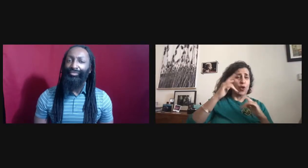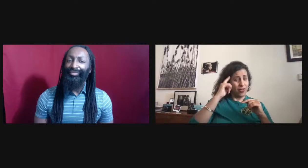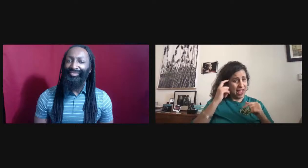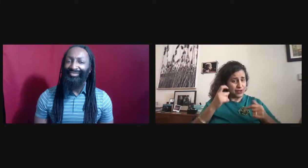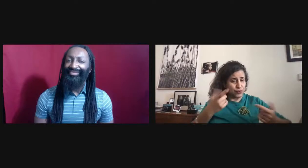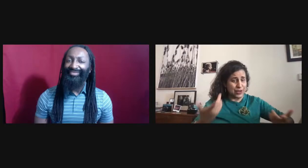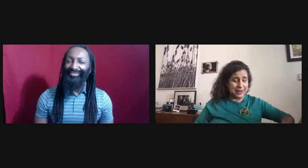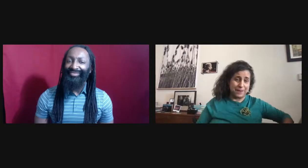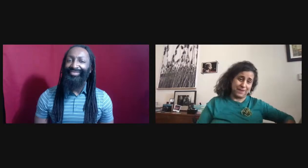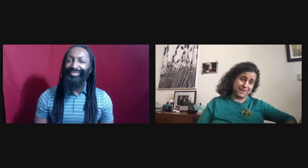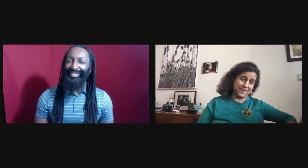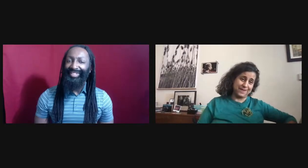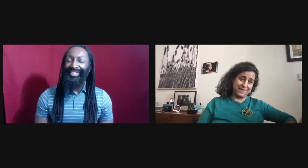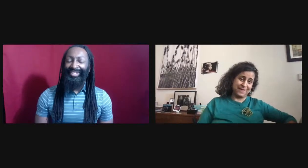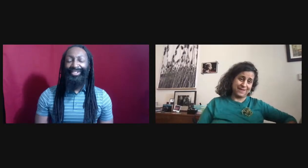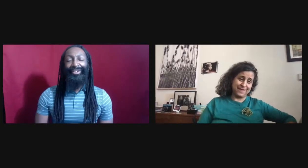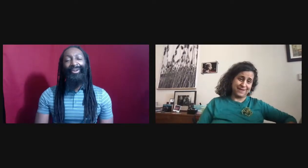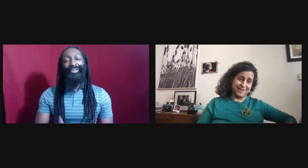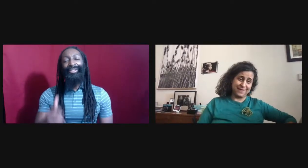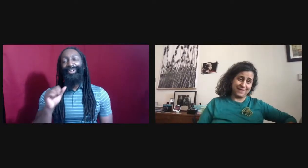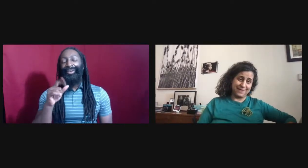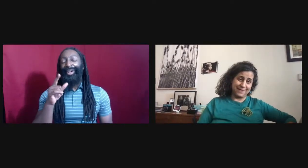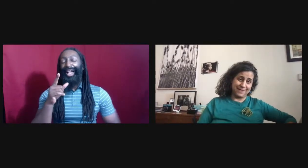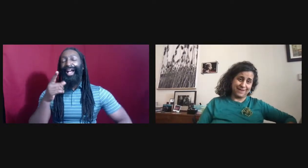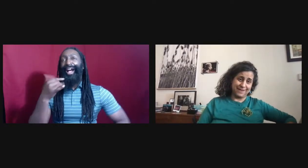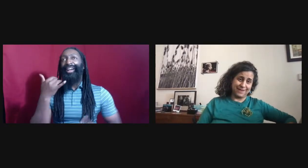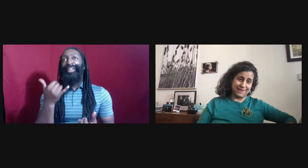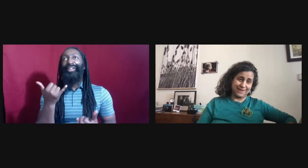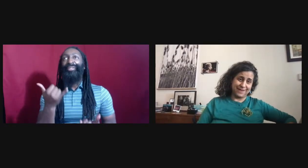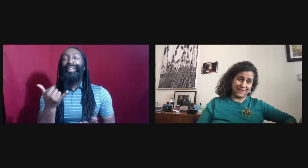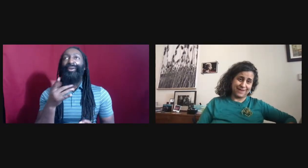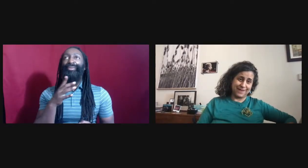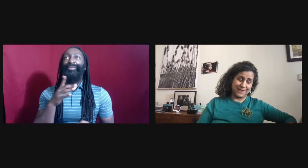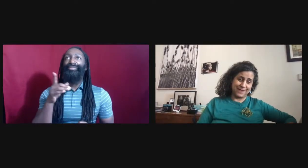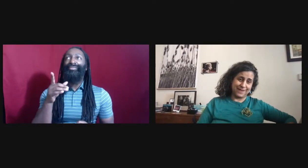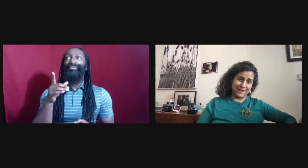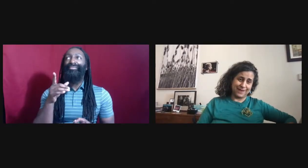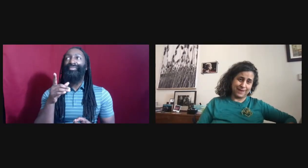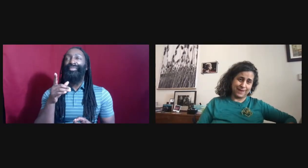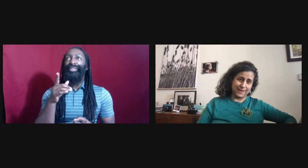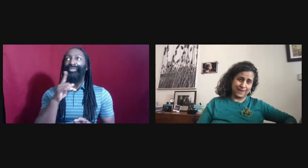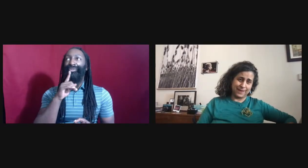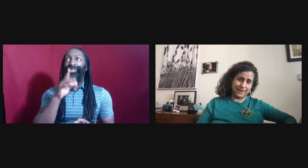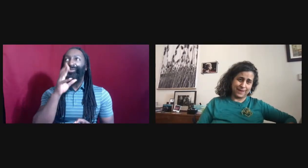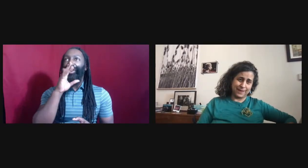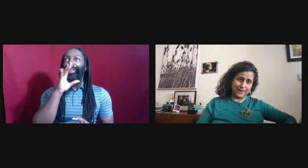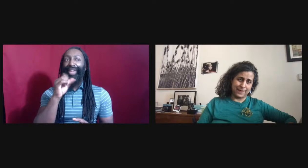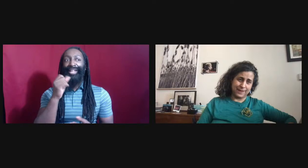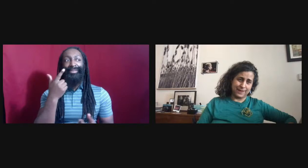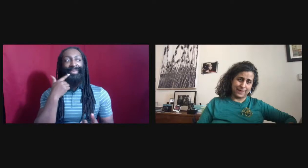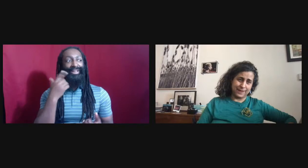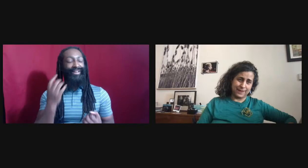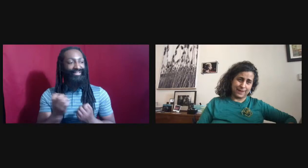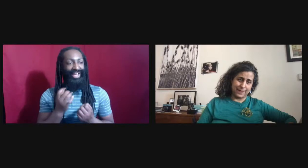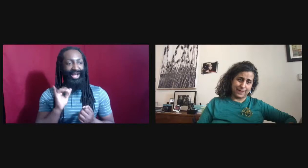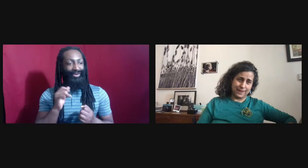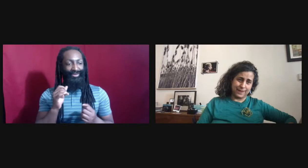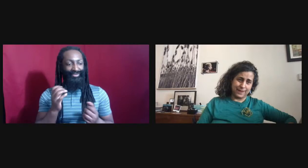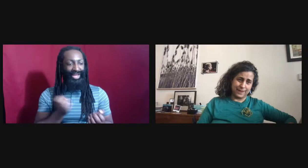being able to travel, you know, is a dream. And so I'm hoping to be able to pass down some culture. Yeah, it's,